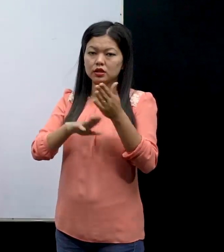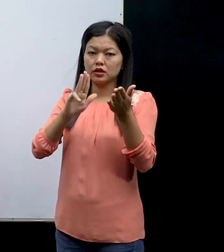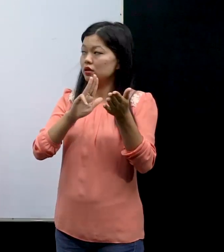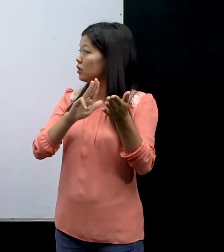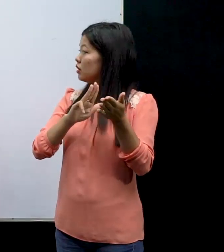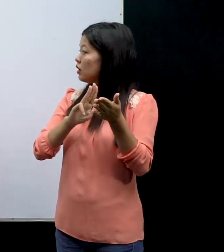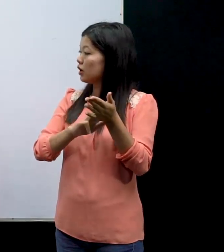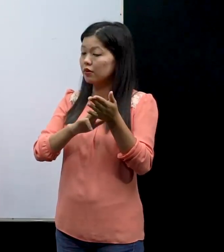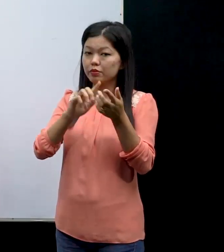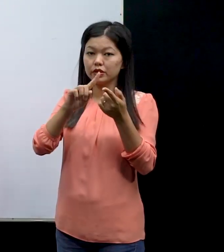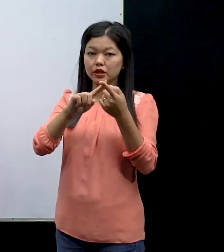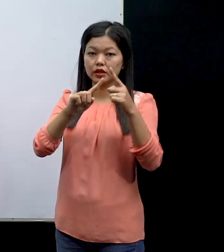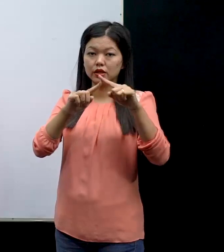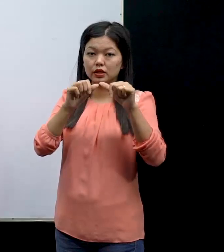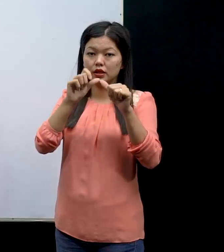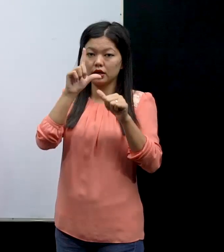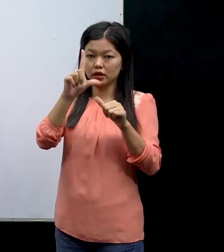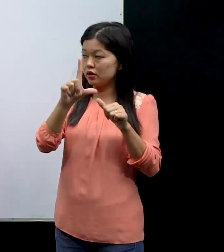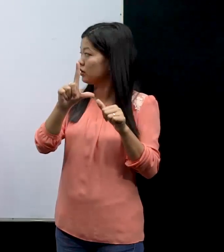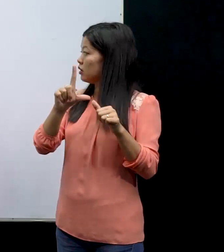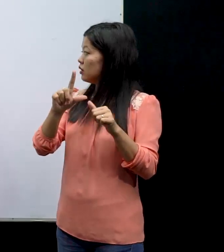metal, clear, and